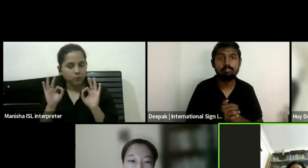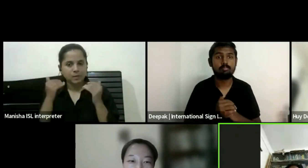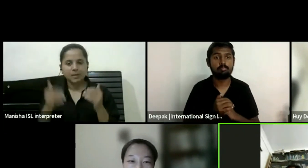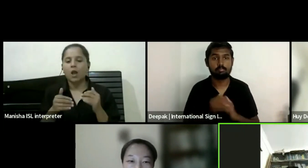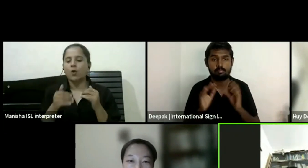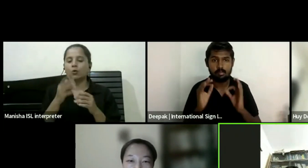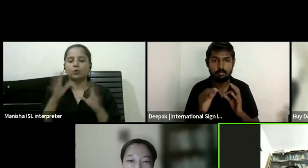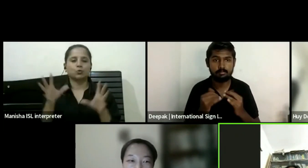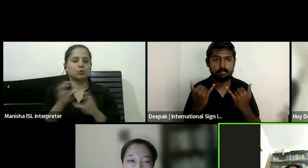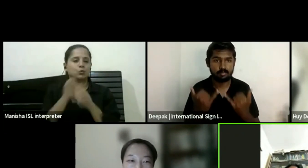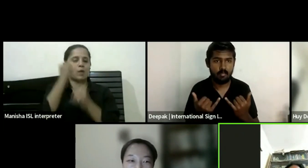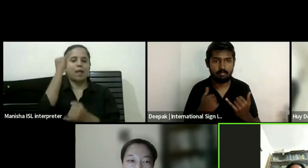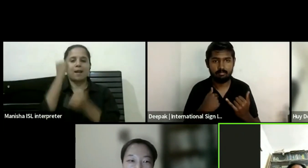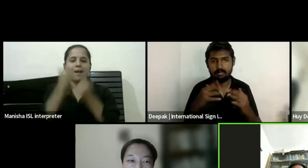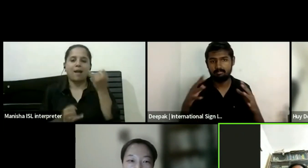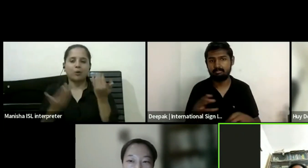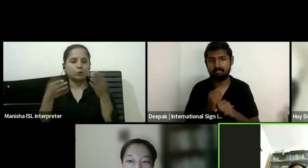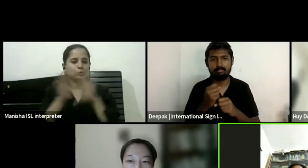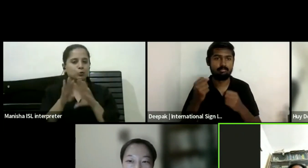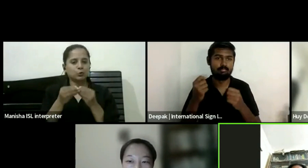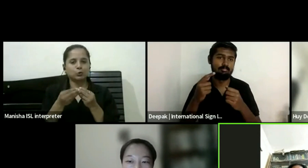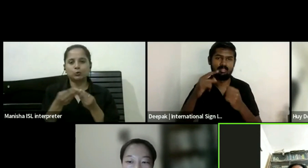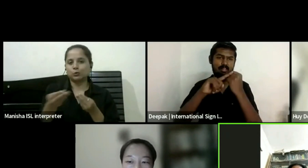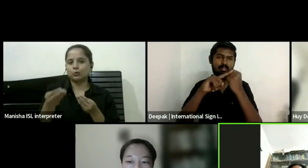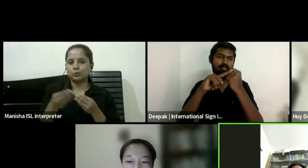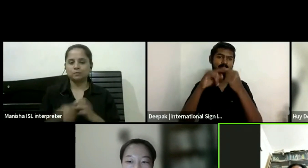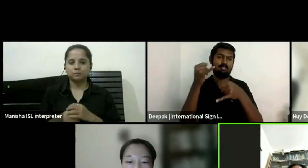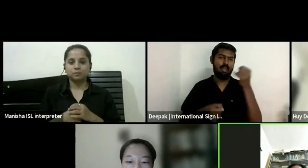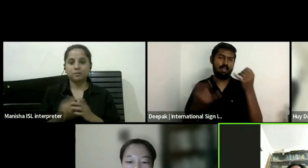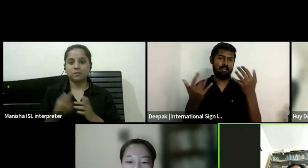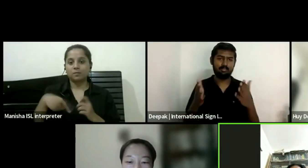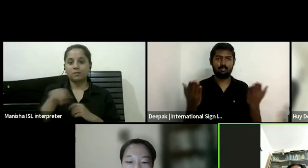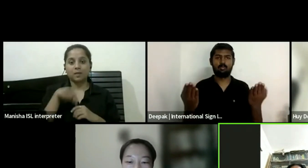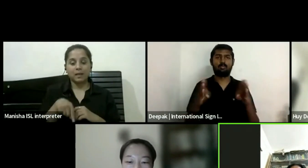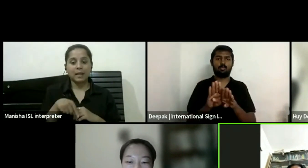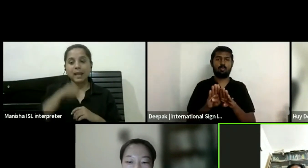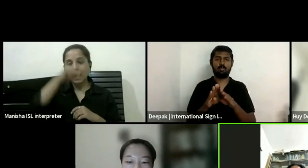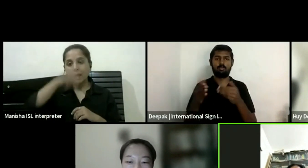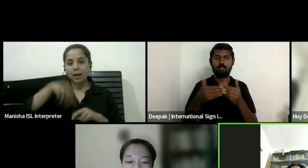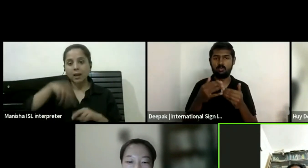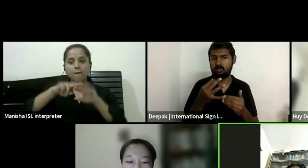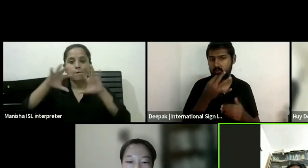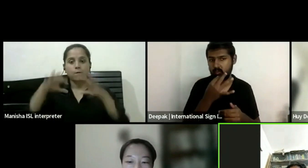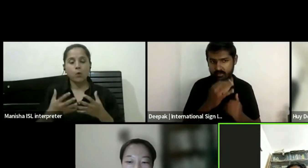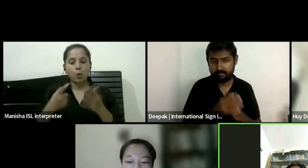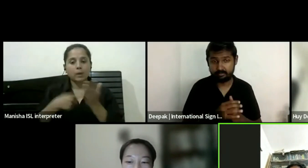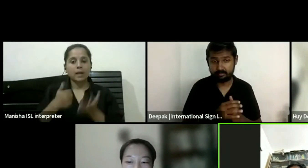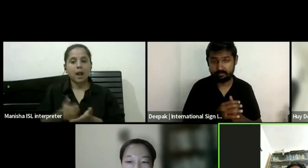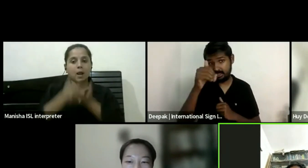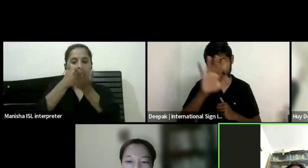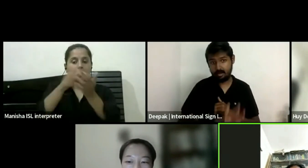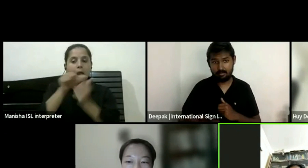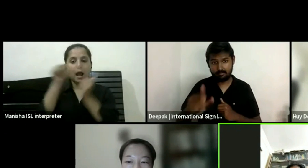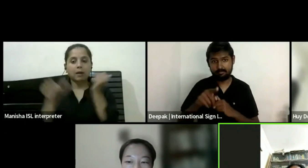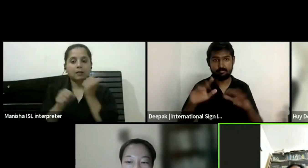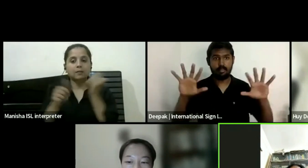part, and on behalf of the Indian Forum for Rehabilitation and Assistive Technology, which